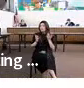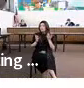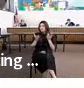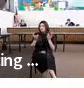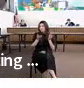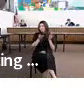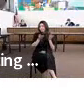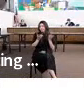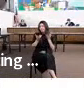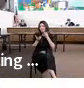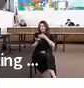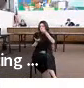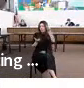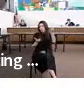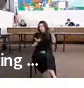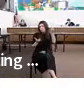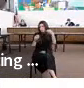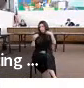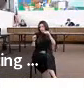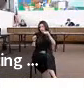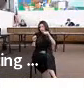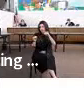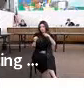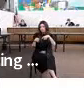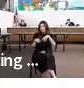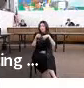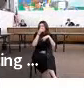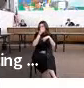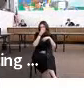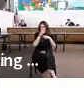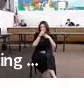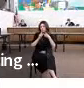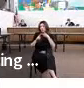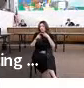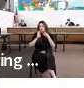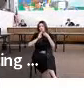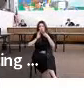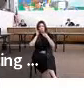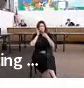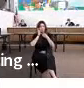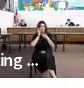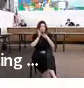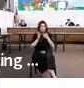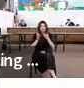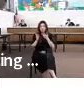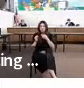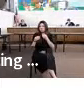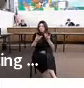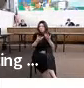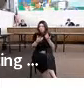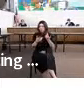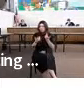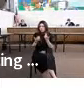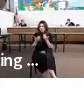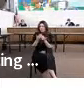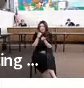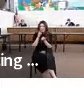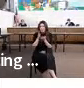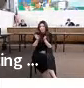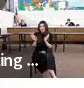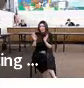food sales, as well as takeout sales of beer and wine to really serve public convenience and